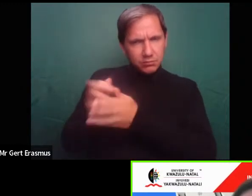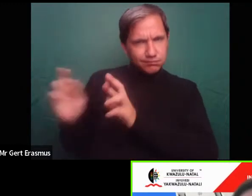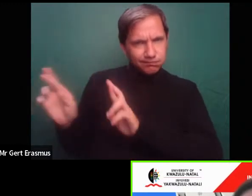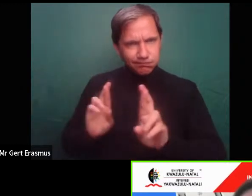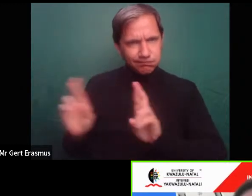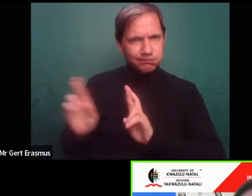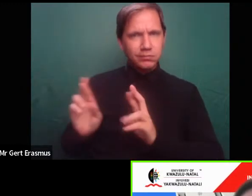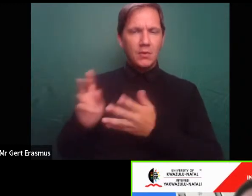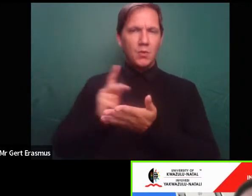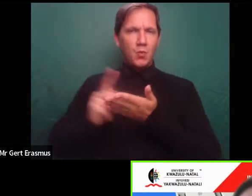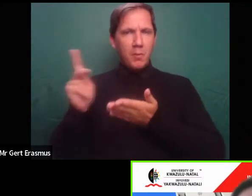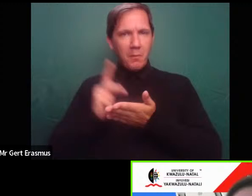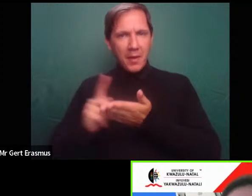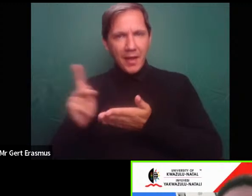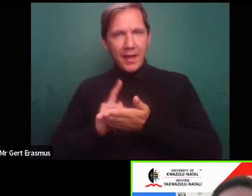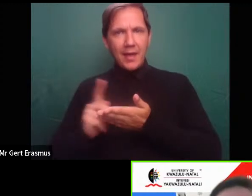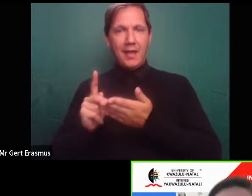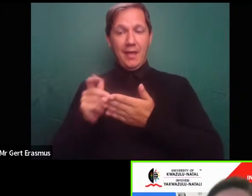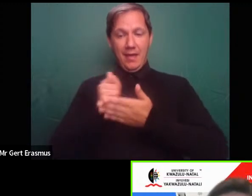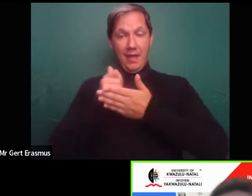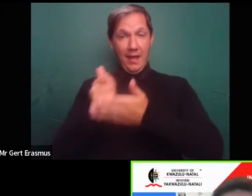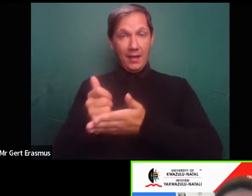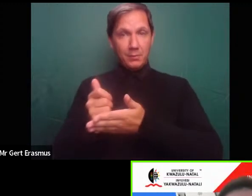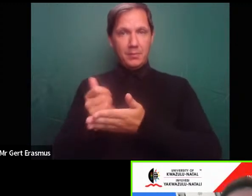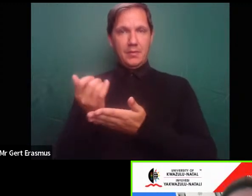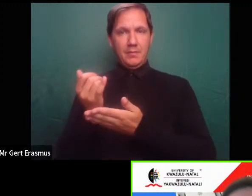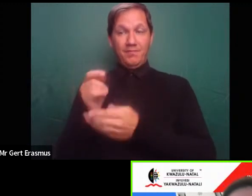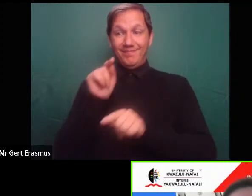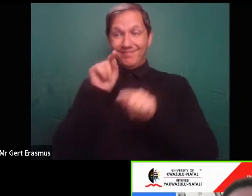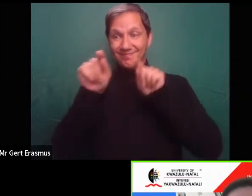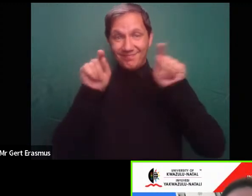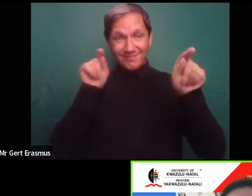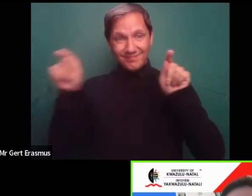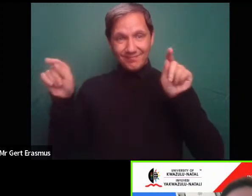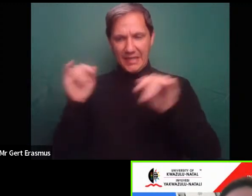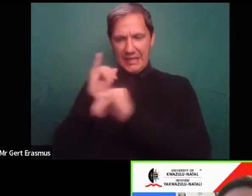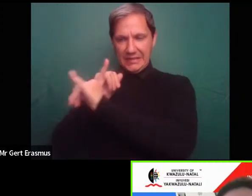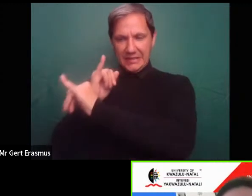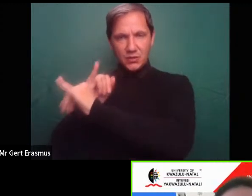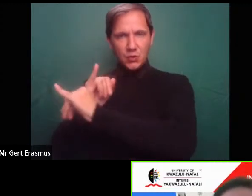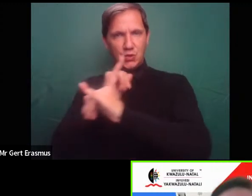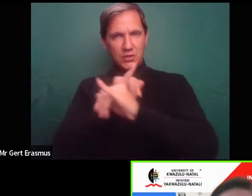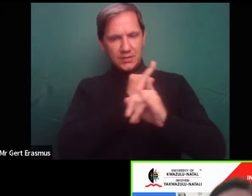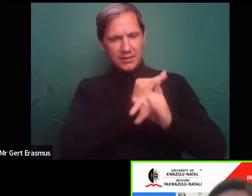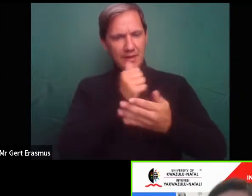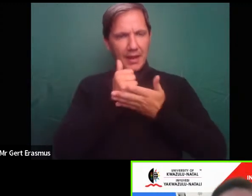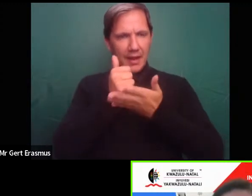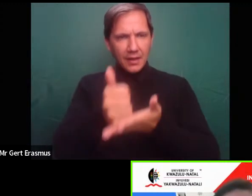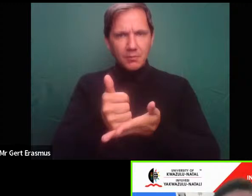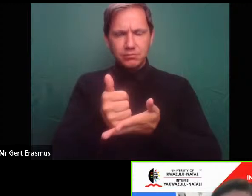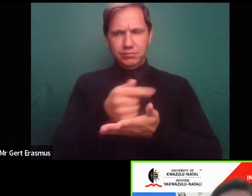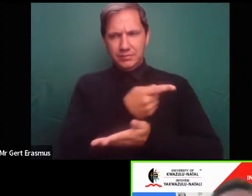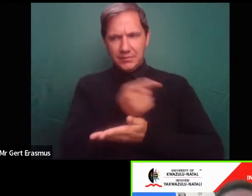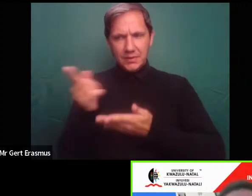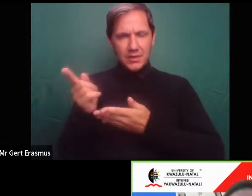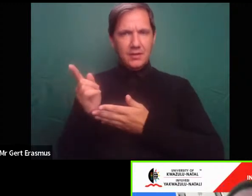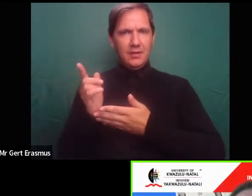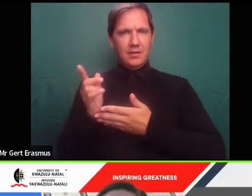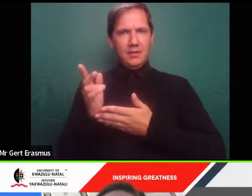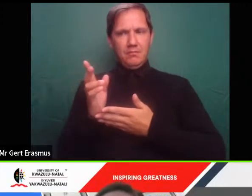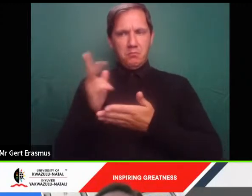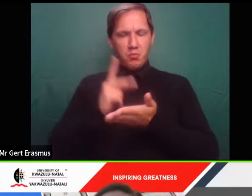preparation on the institutions of learning side, and how we as